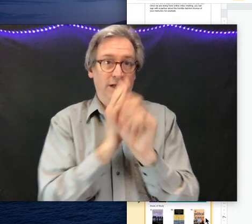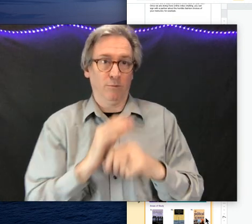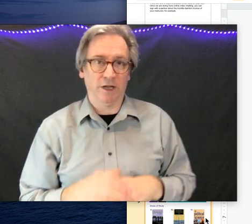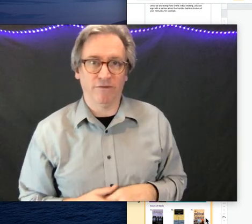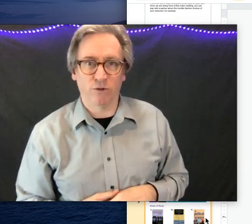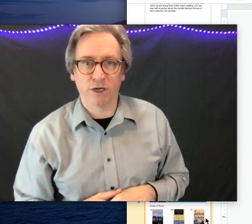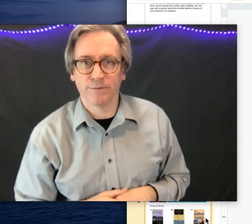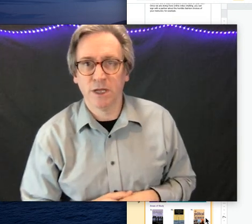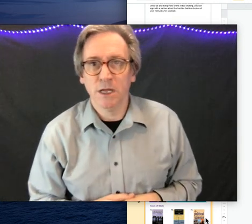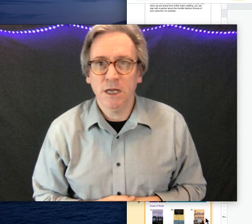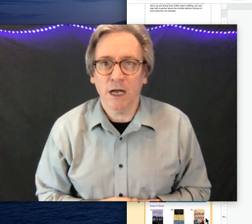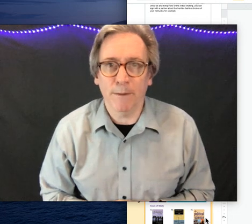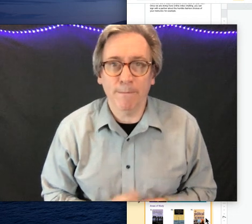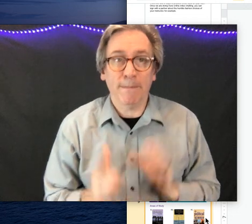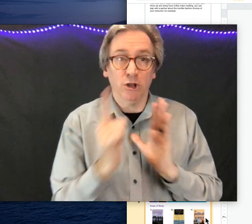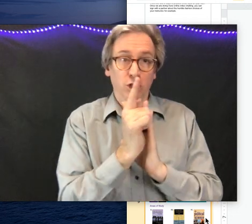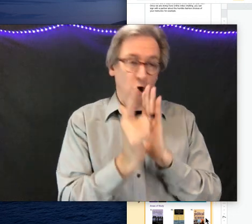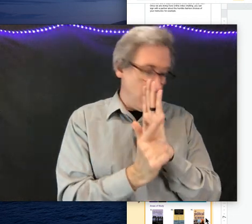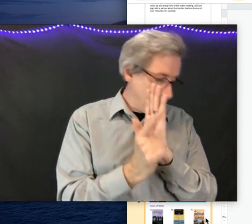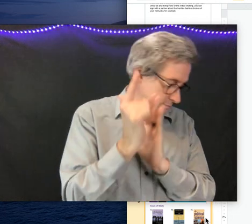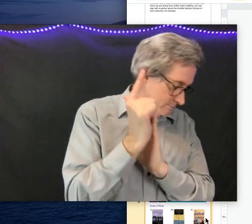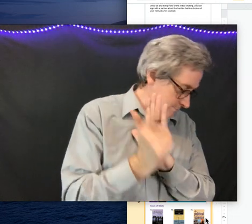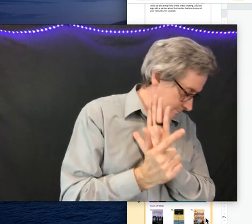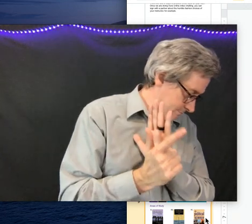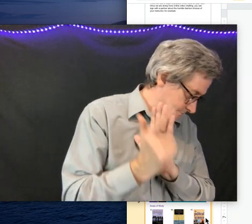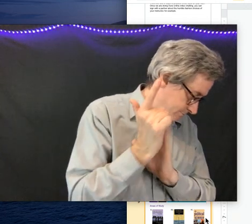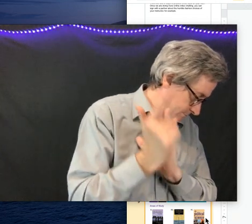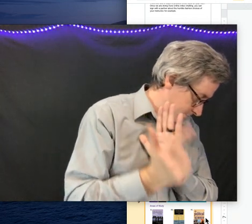tine in the middle, more like a fork. Law.